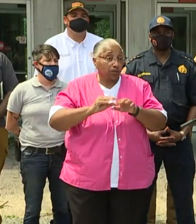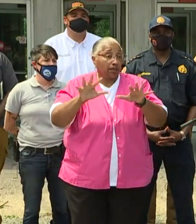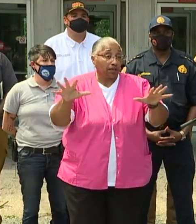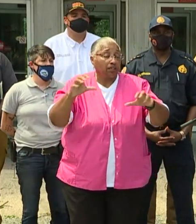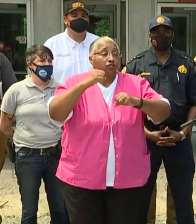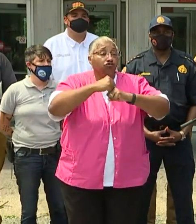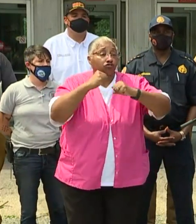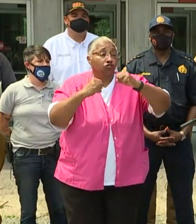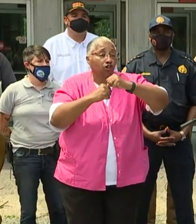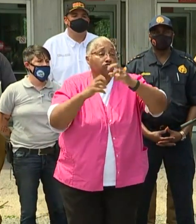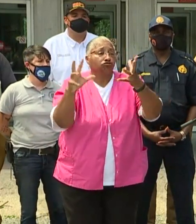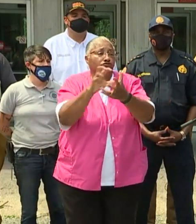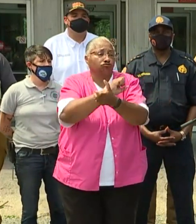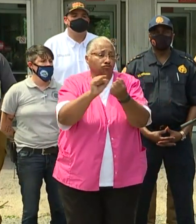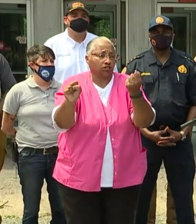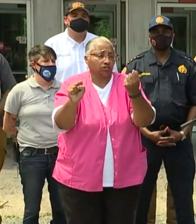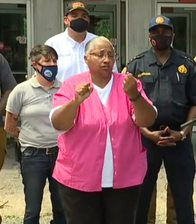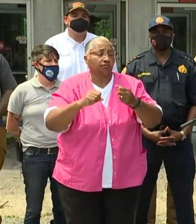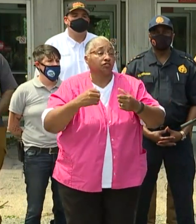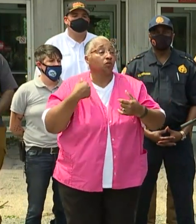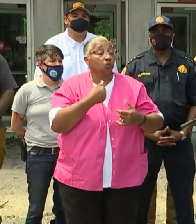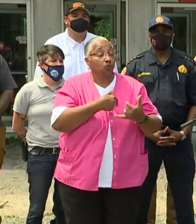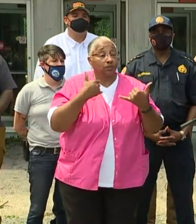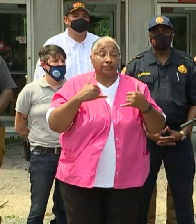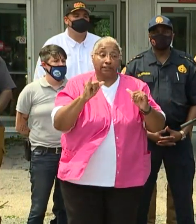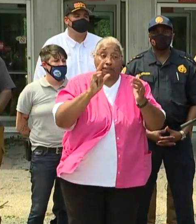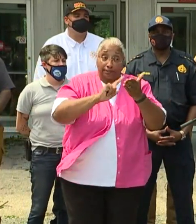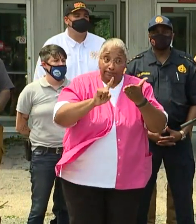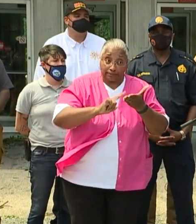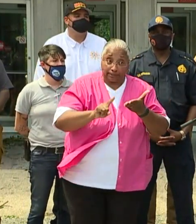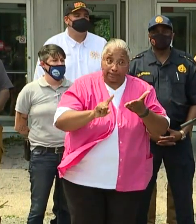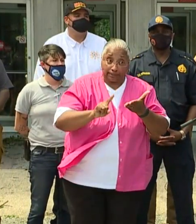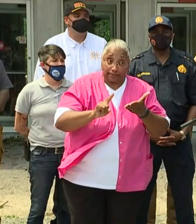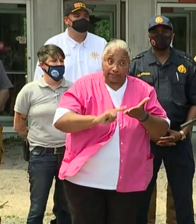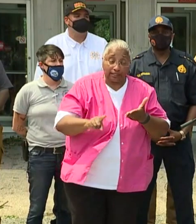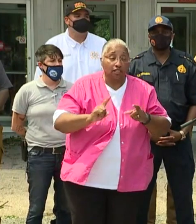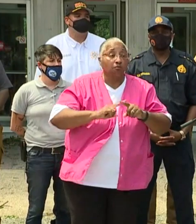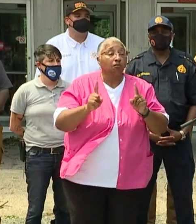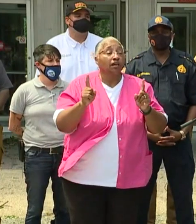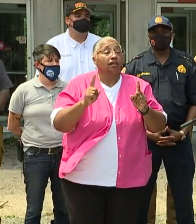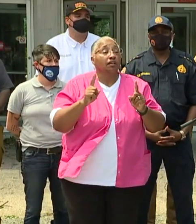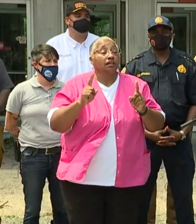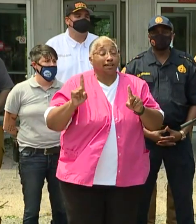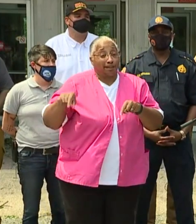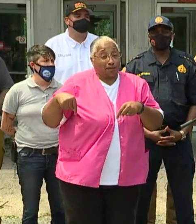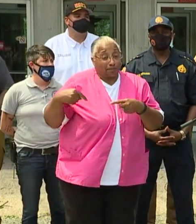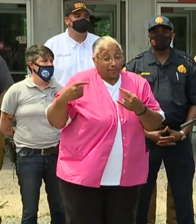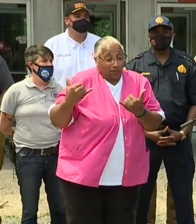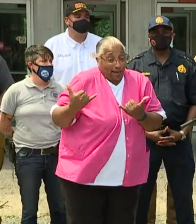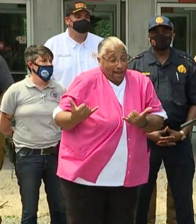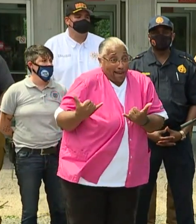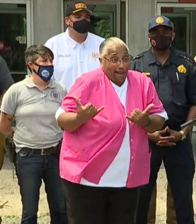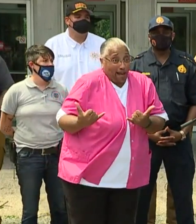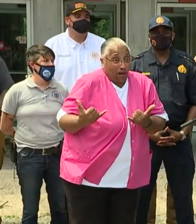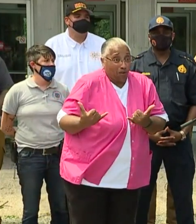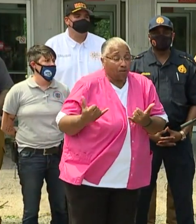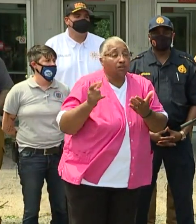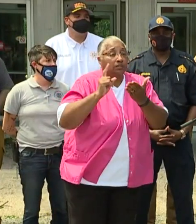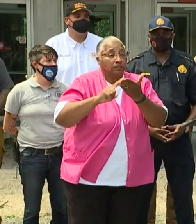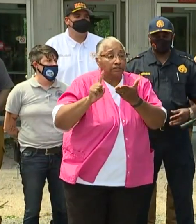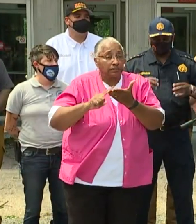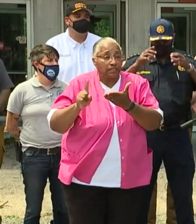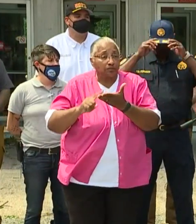structural destruction. We're still assessing, but from our assessments thus far, this remains a